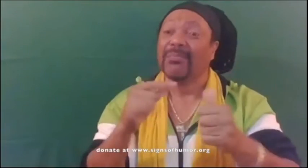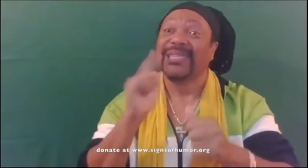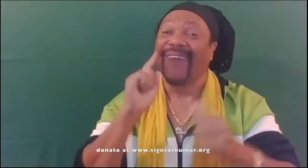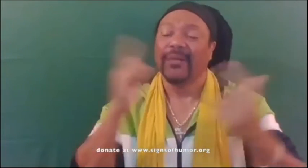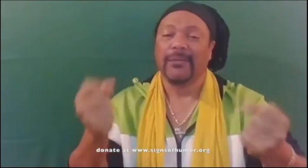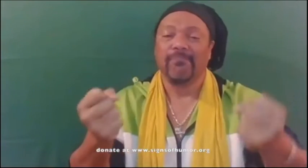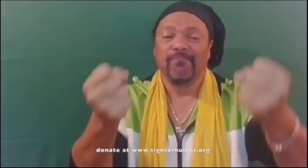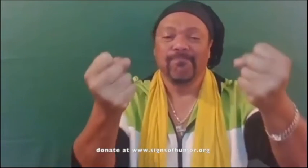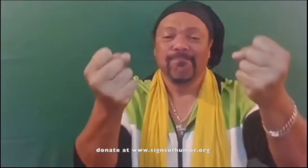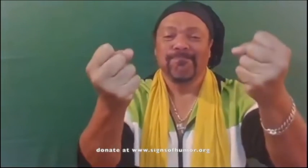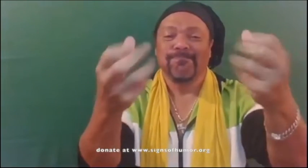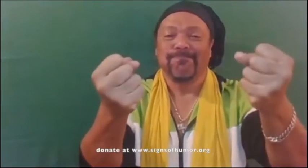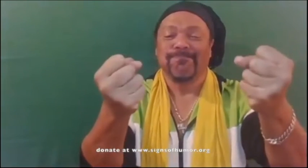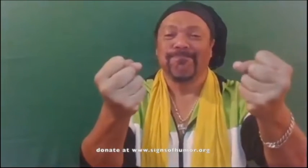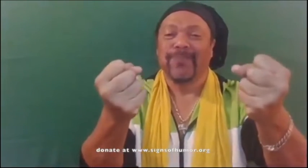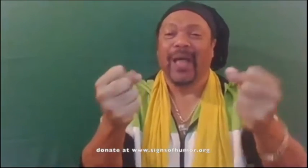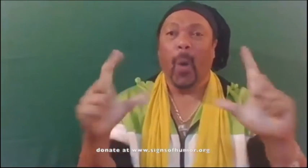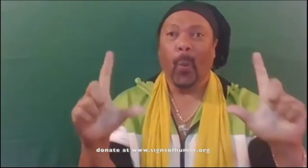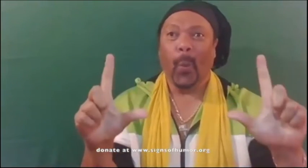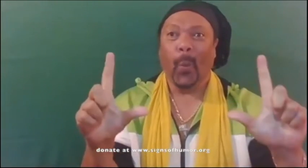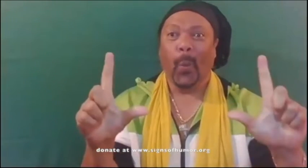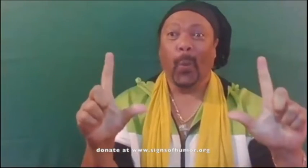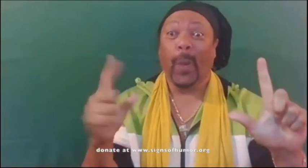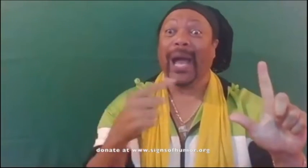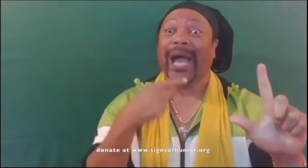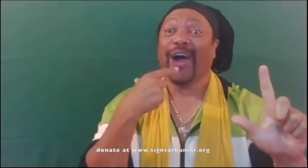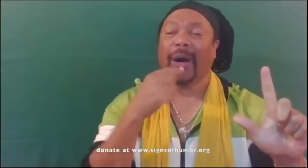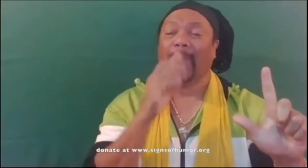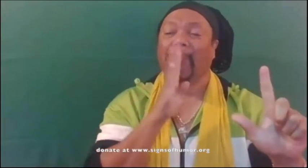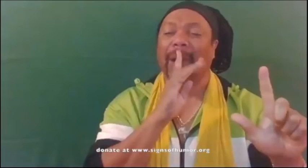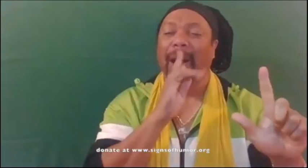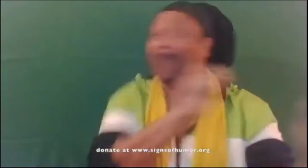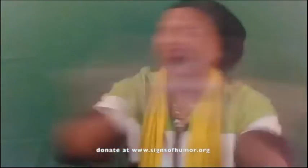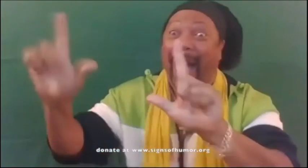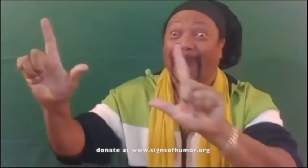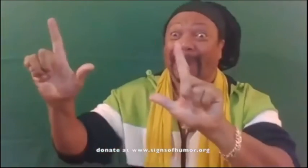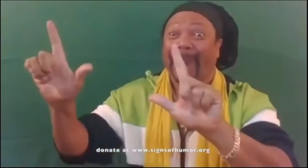goes specifically to the person who's talking. But when you're signing, you kind of technically have to put the camera on me, right?